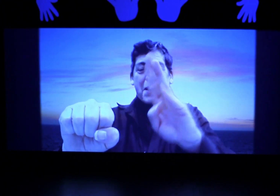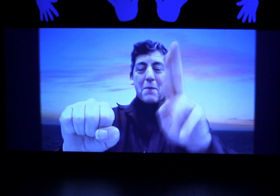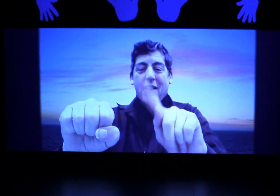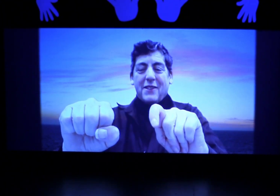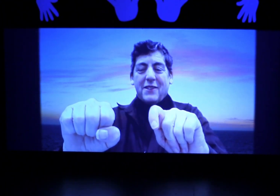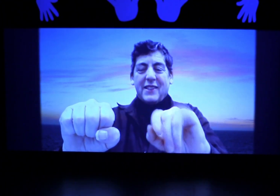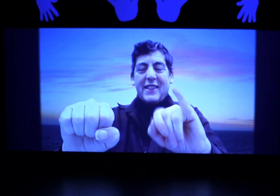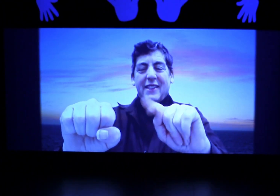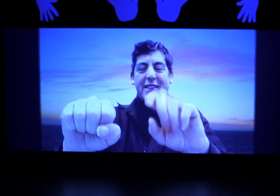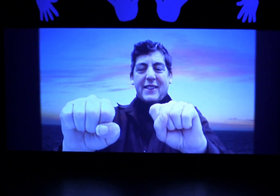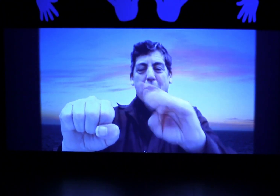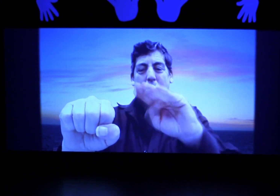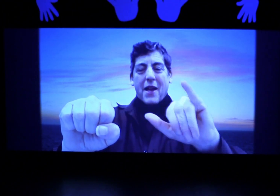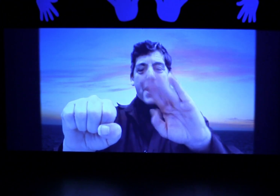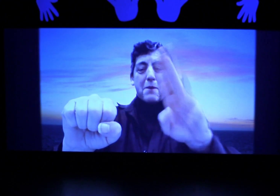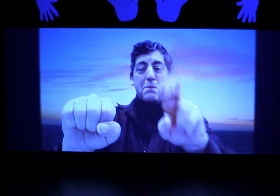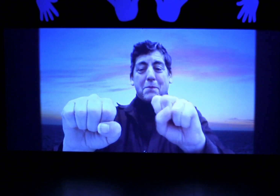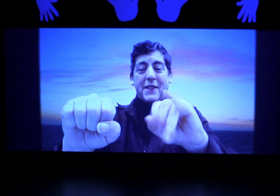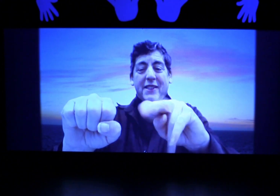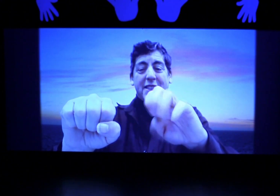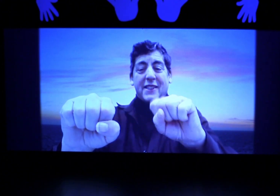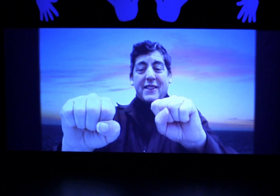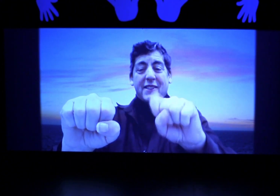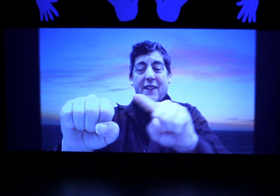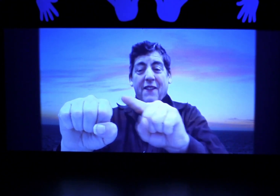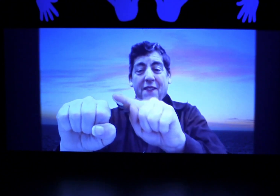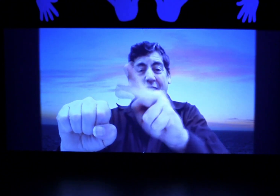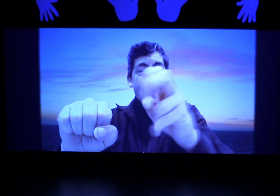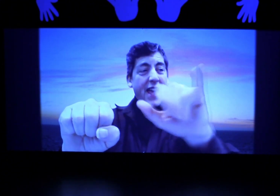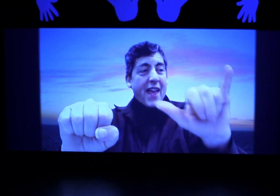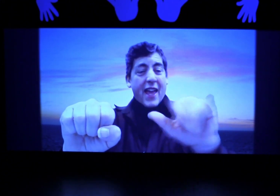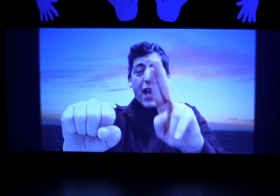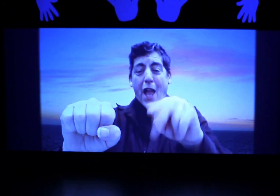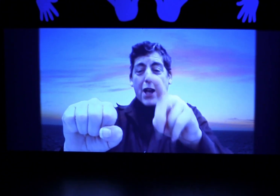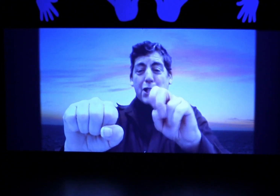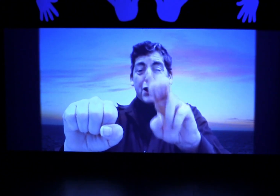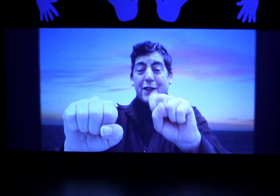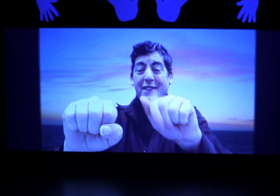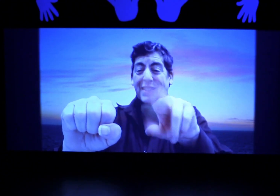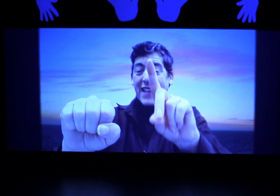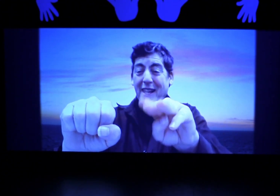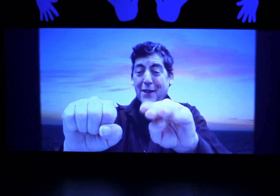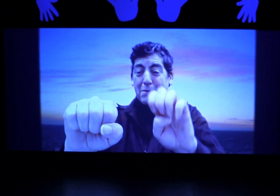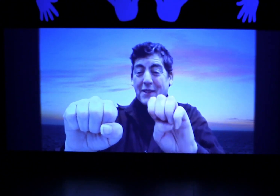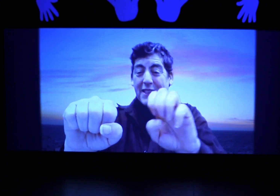Really? But it is my business. They understand